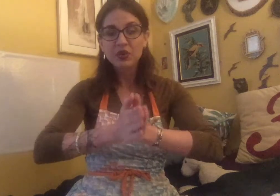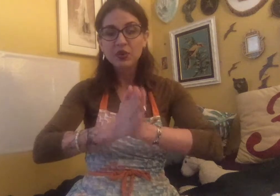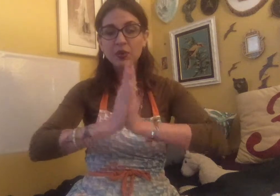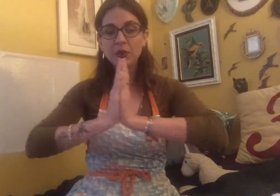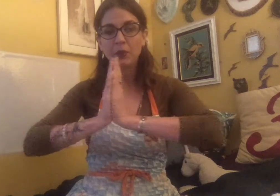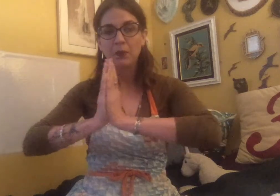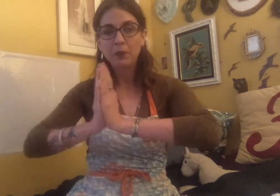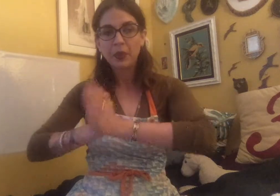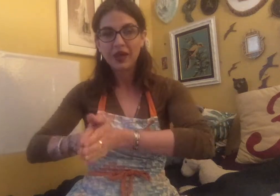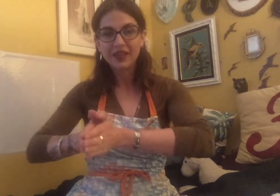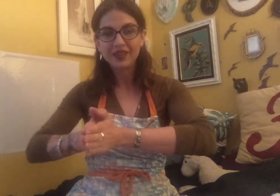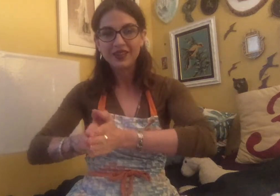T-U-B.